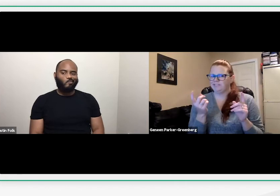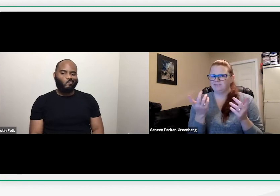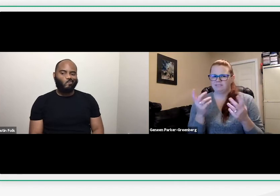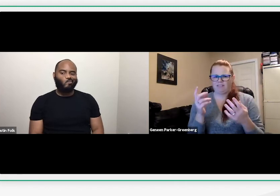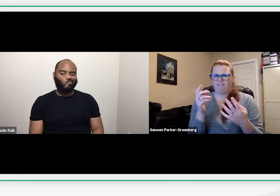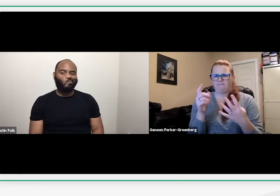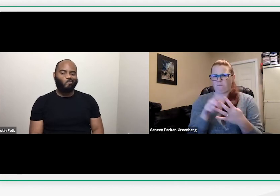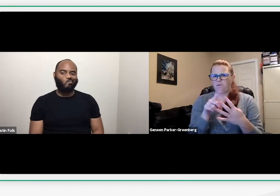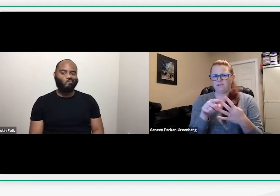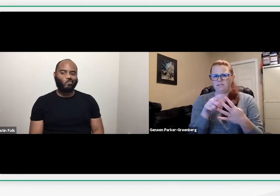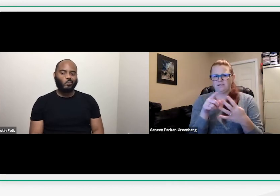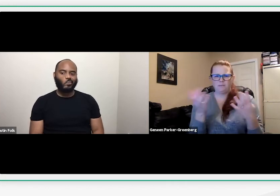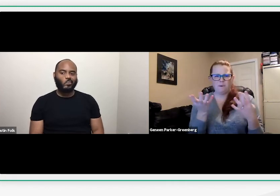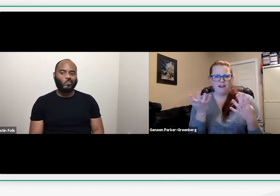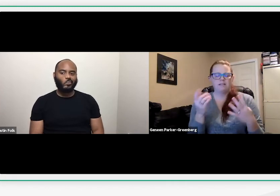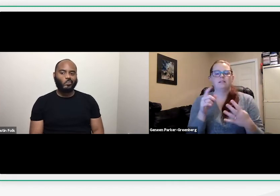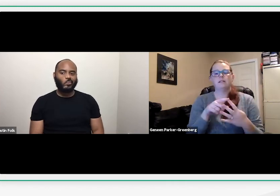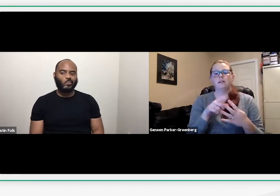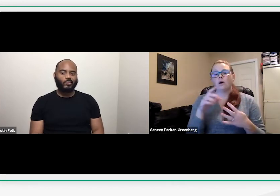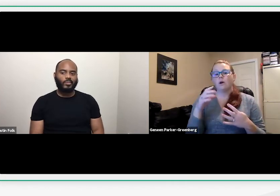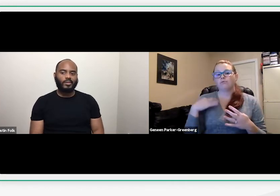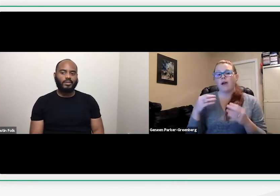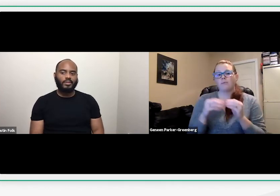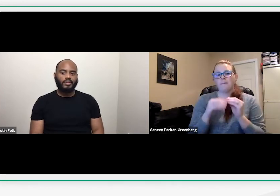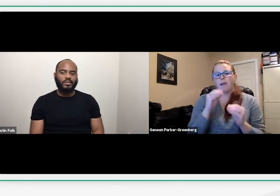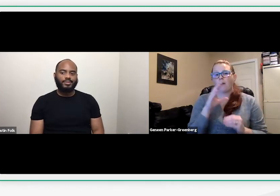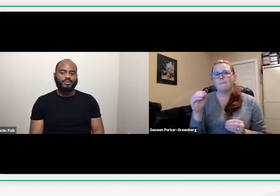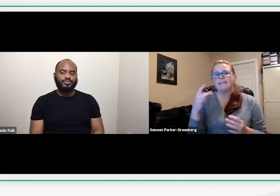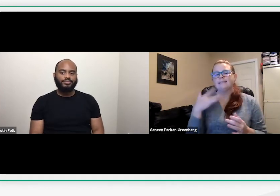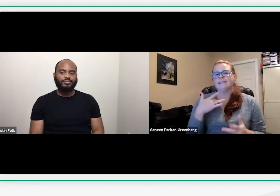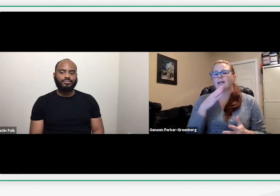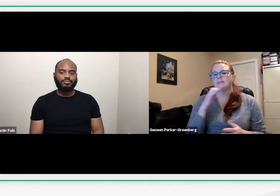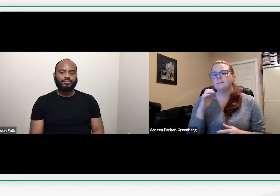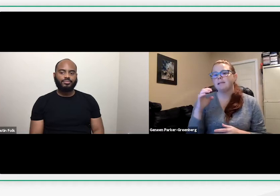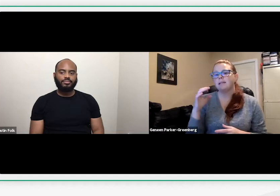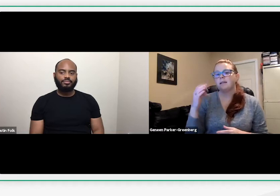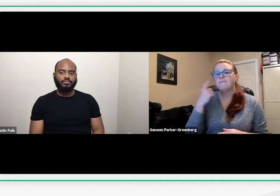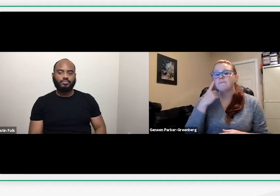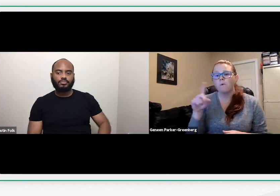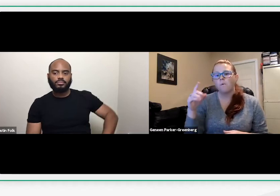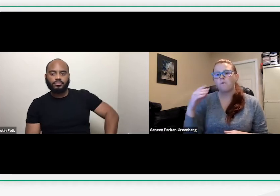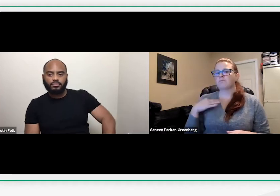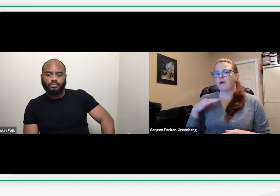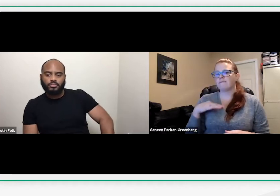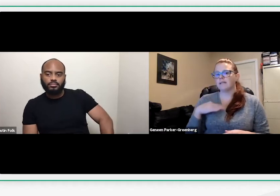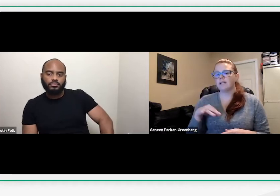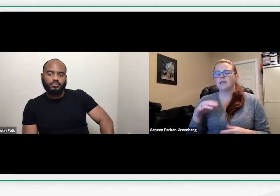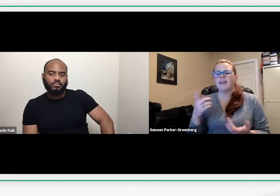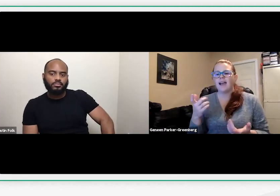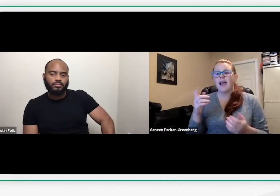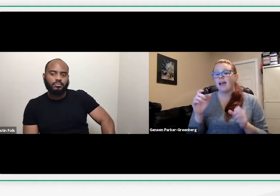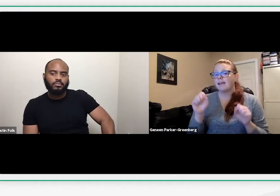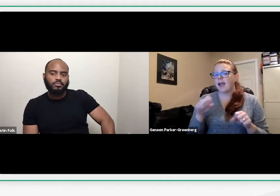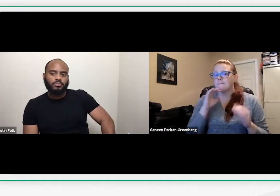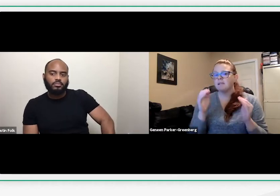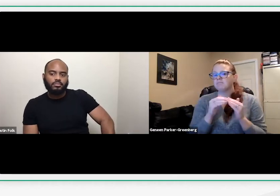can actually be quite confusing, and you may not understand what the difference is between the two. Credit repair companies tend to be